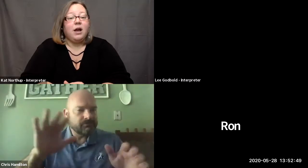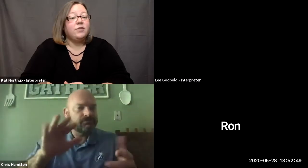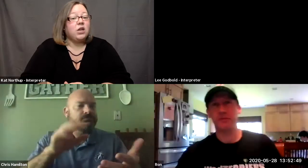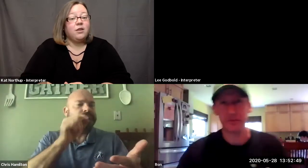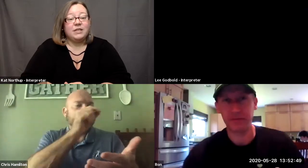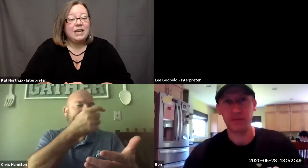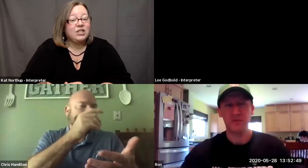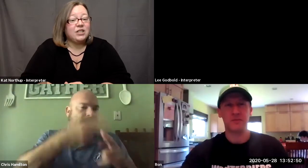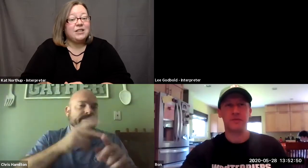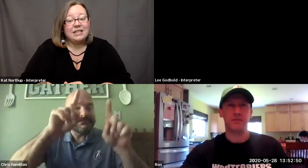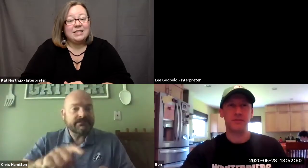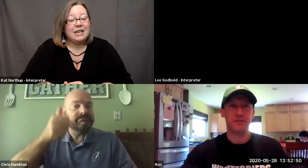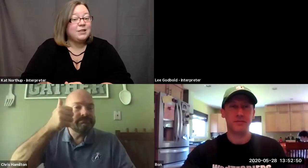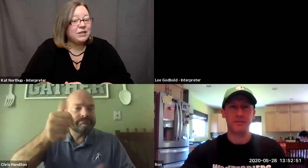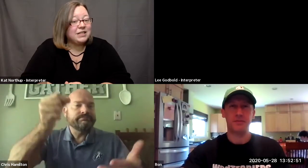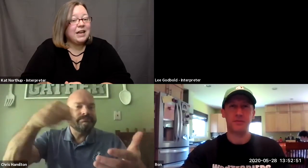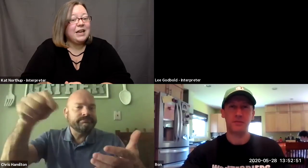of documentation that this has been done,